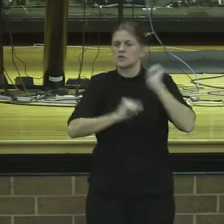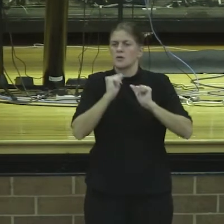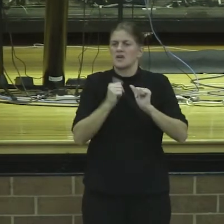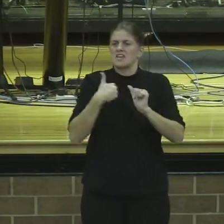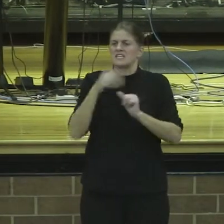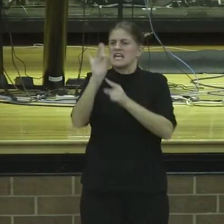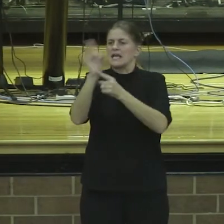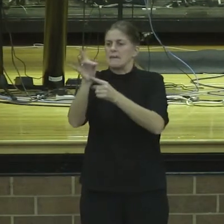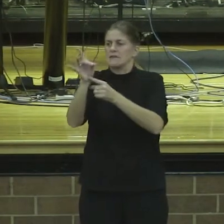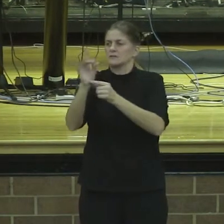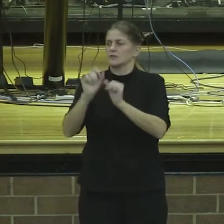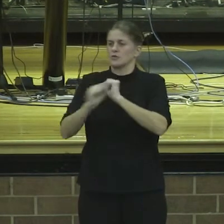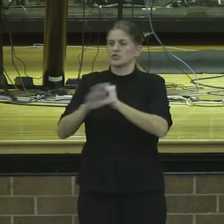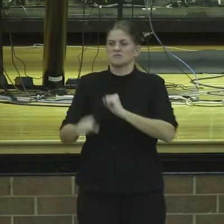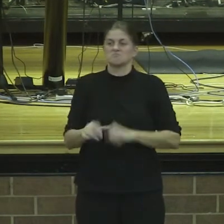yields 8 minutes of commercials.